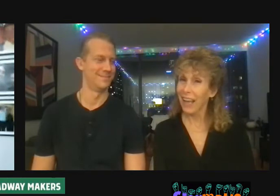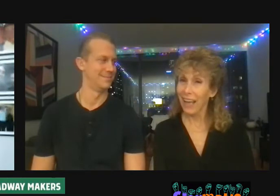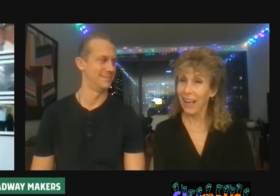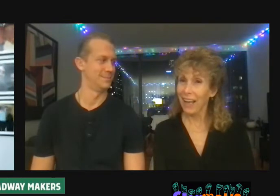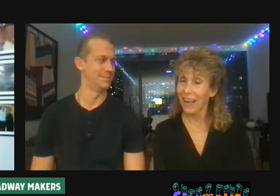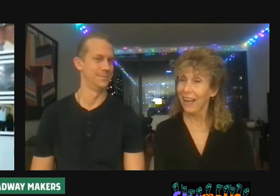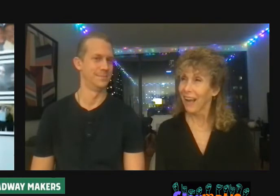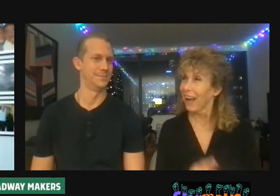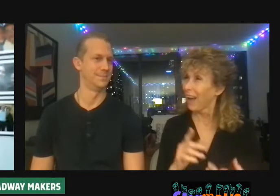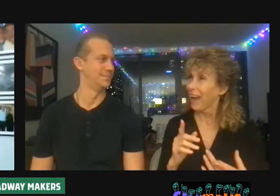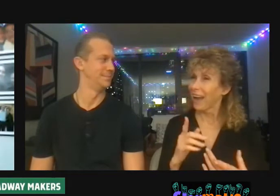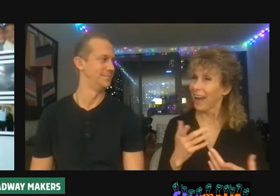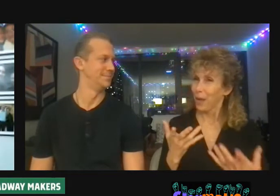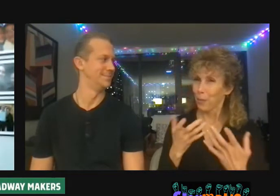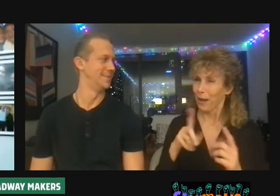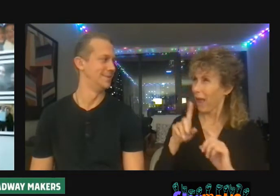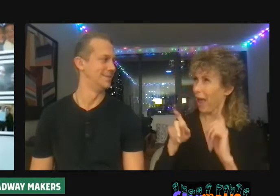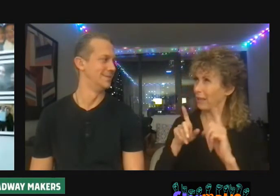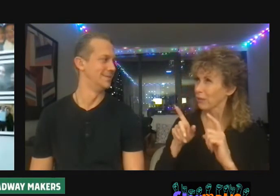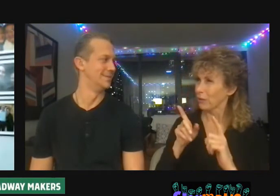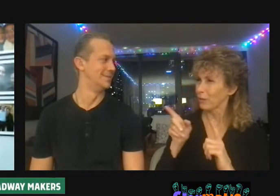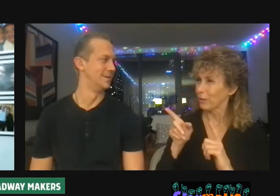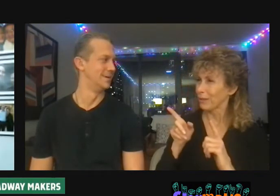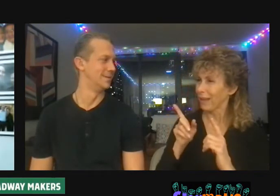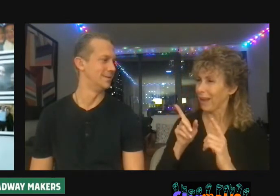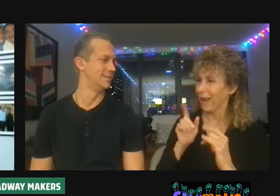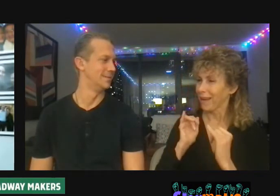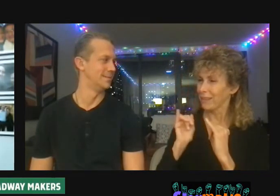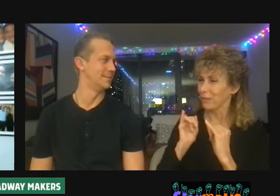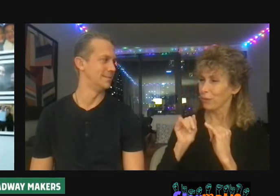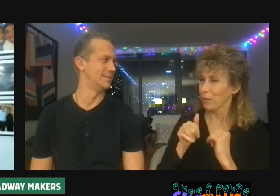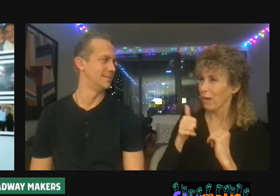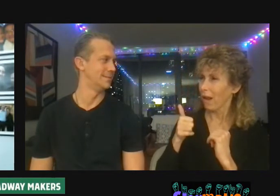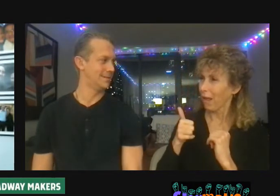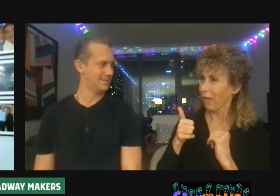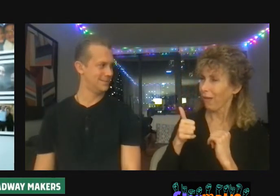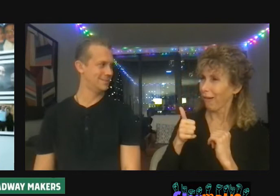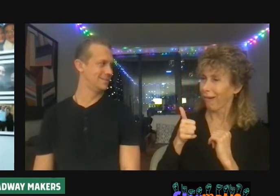I want to ask you this. I interviewed another